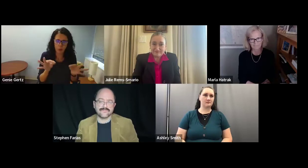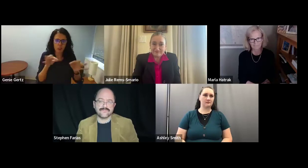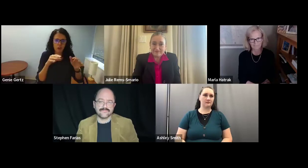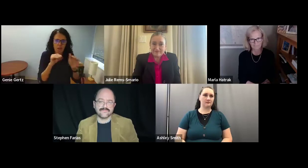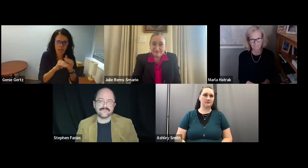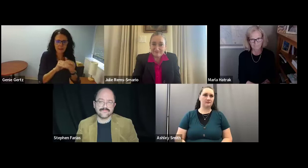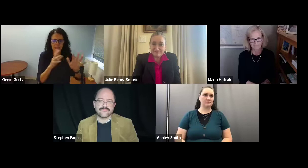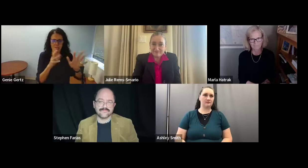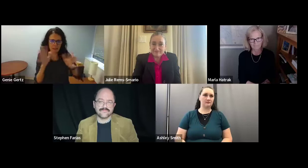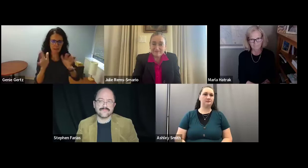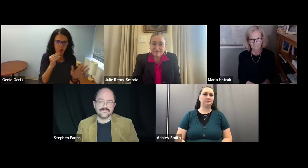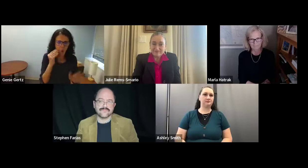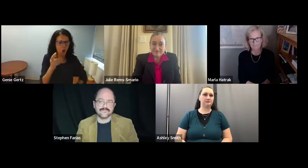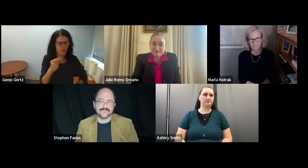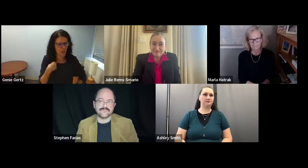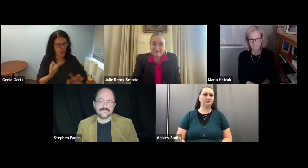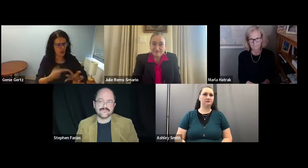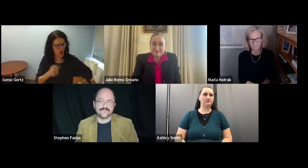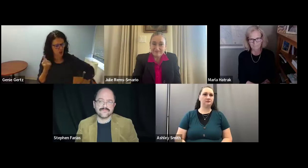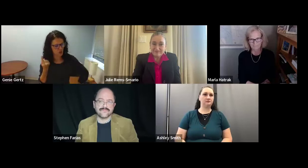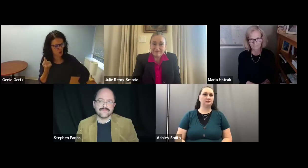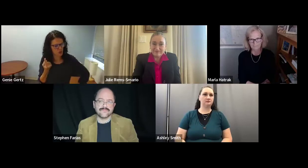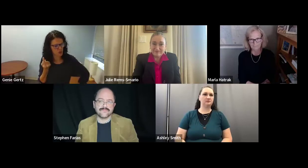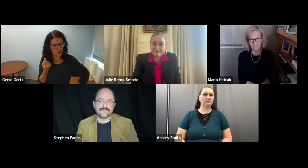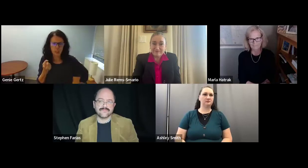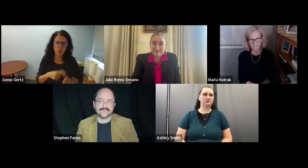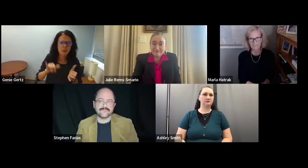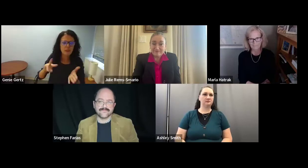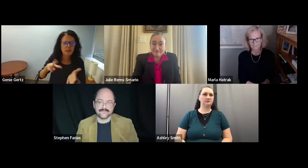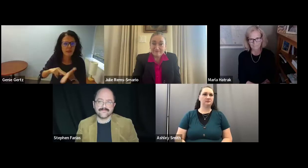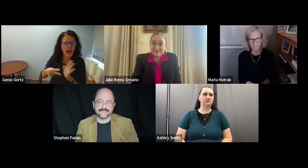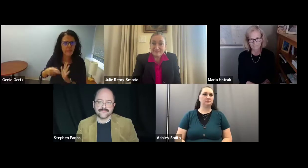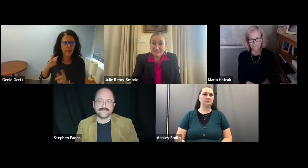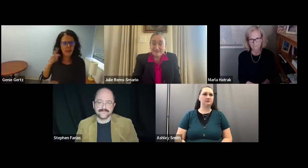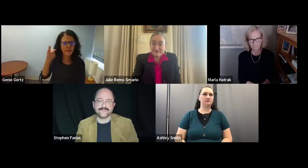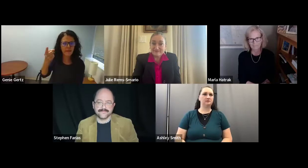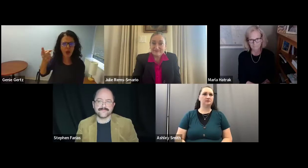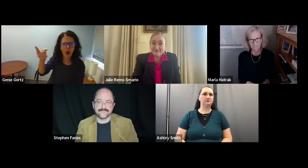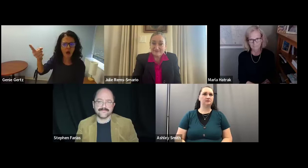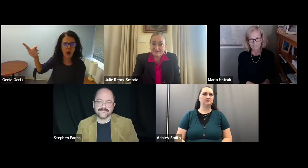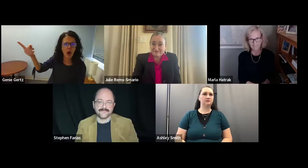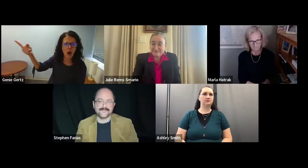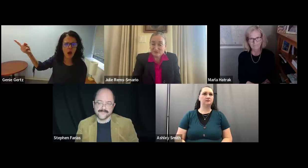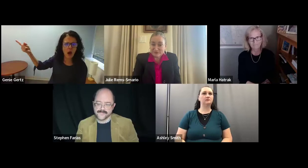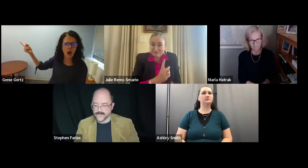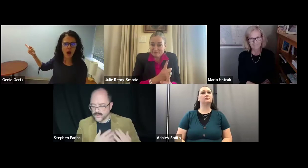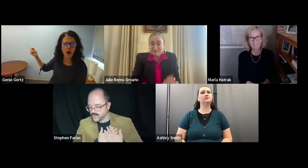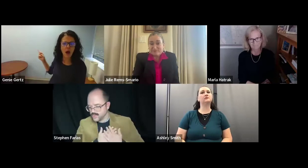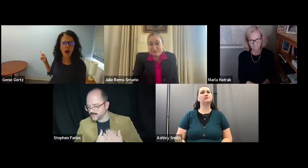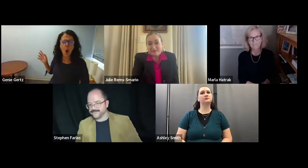has us. This child has sign language. And I start to think, what the heck is happening to all